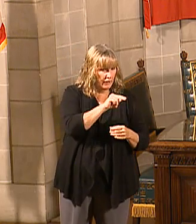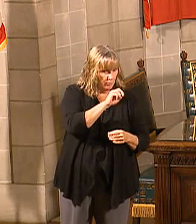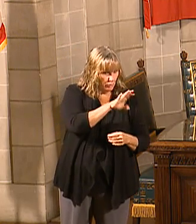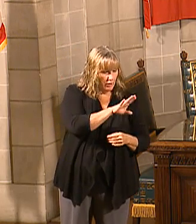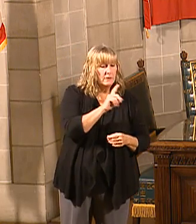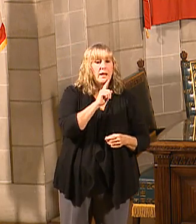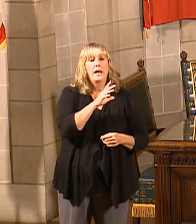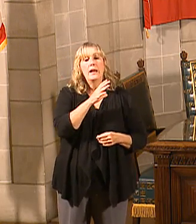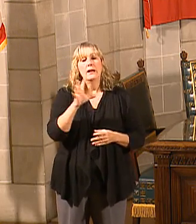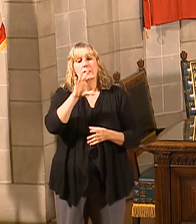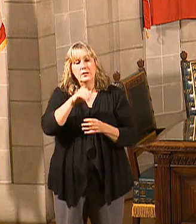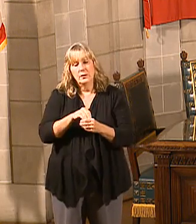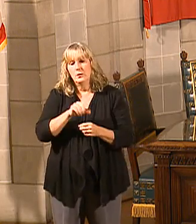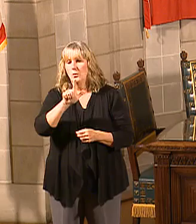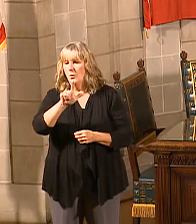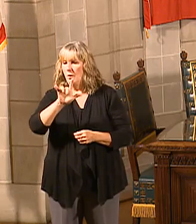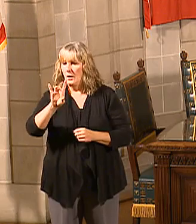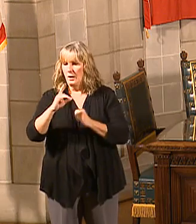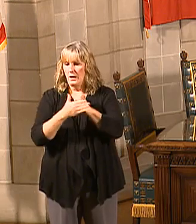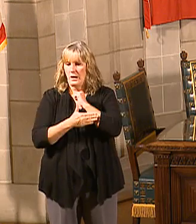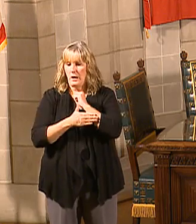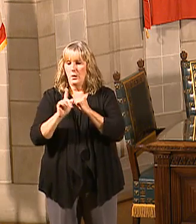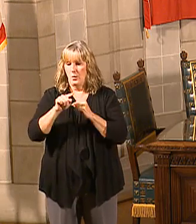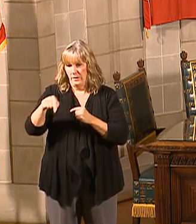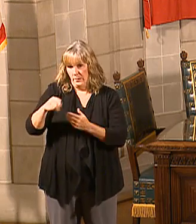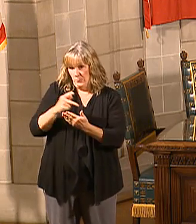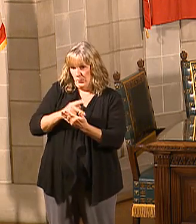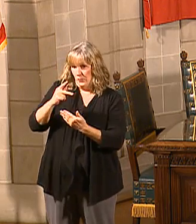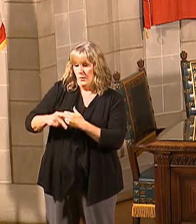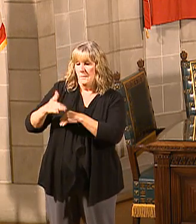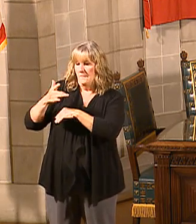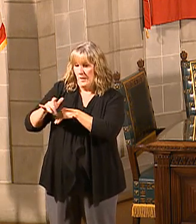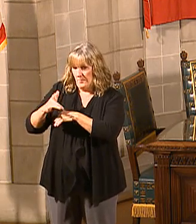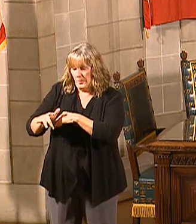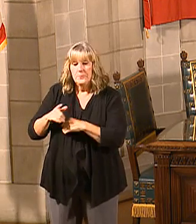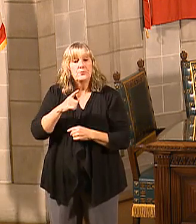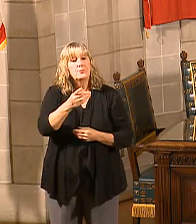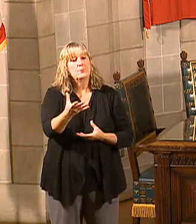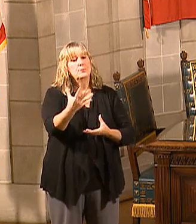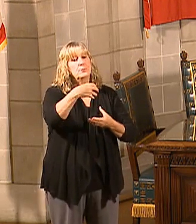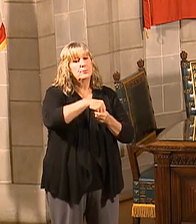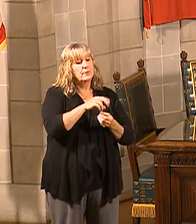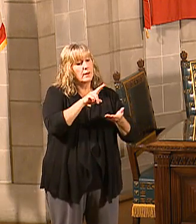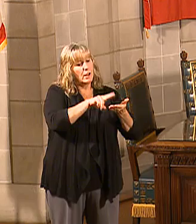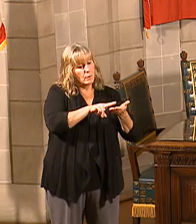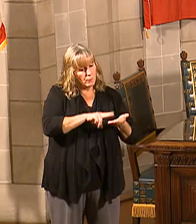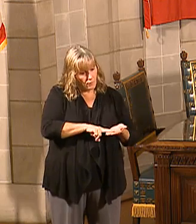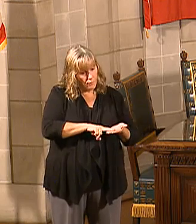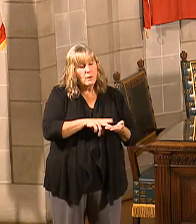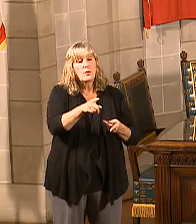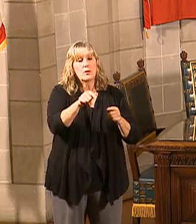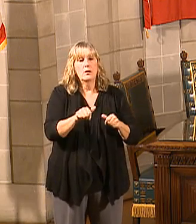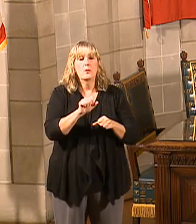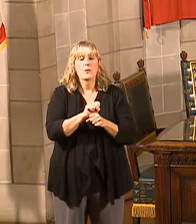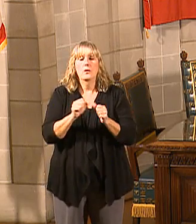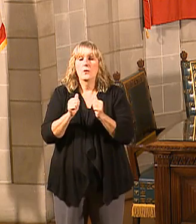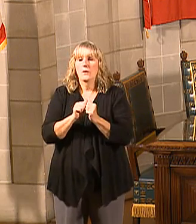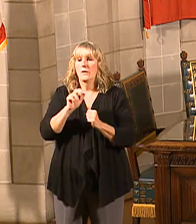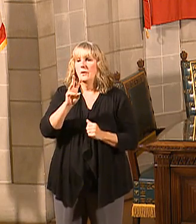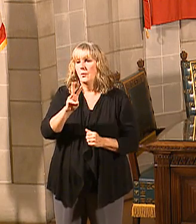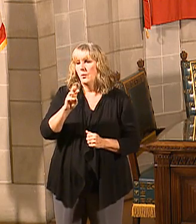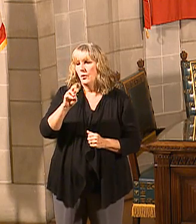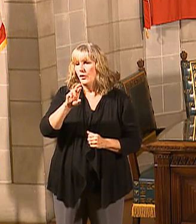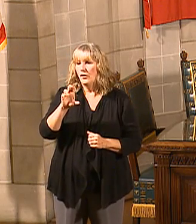28 counties where this program is available. Once enrolled, any participant would have the benefit of working with the workforce coordinator